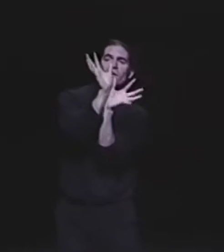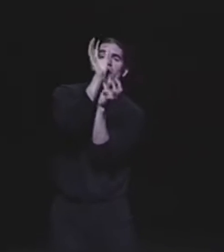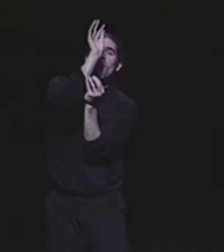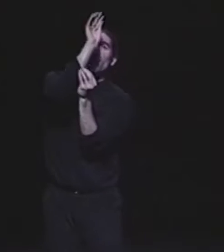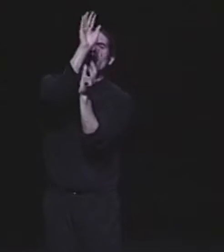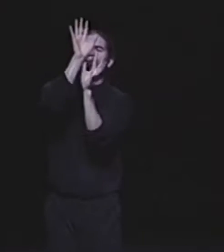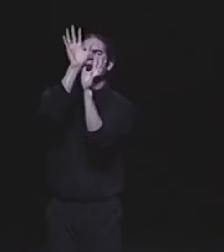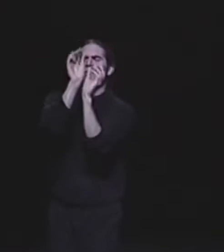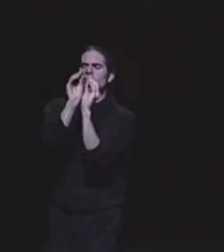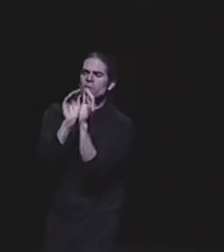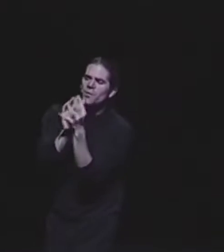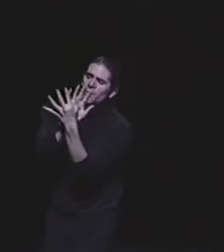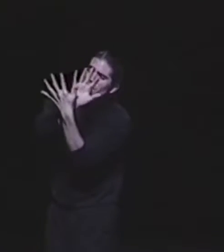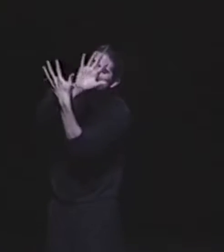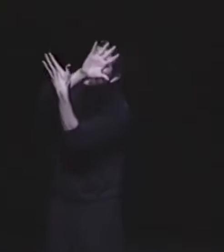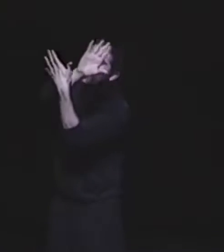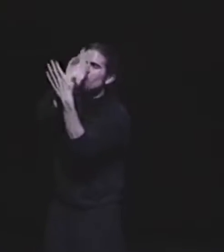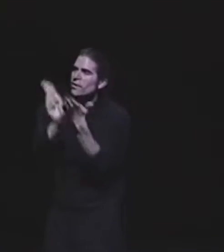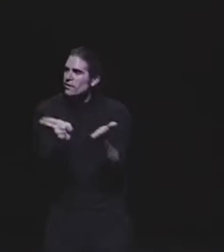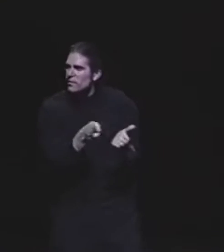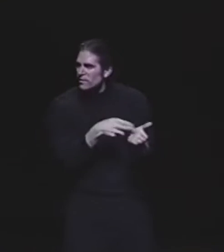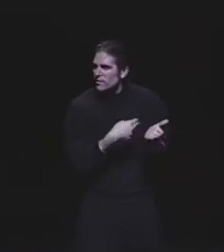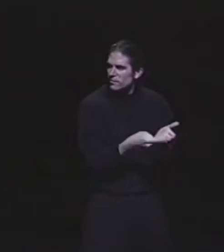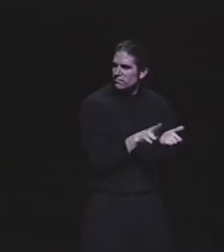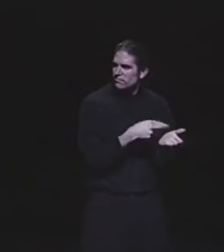bushes, underbrush,